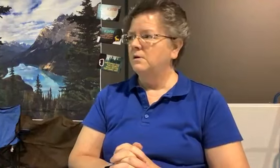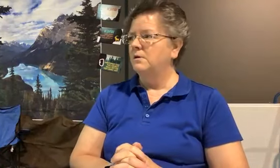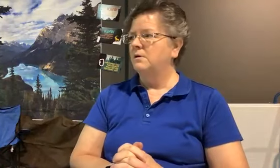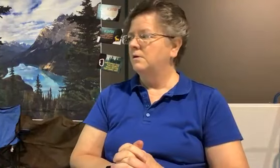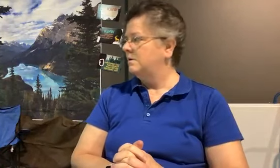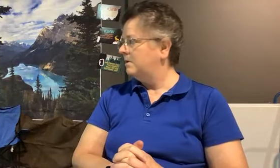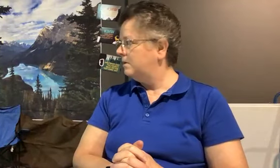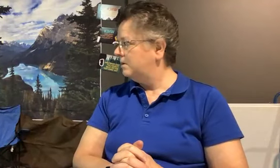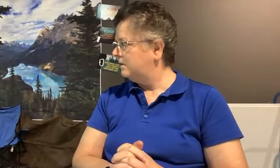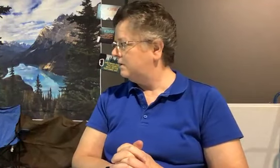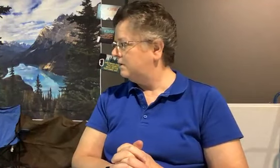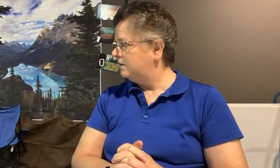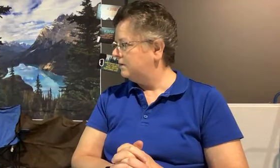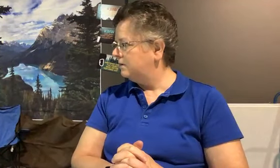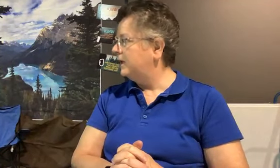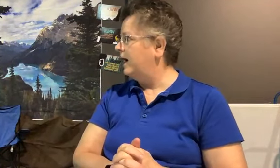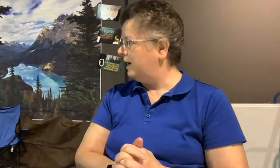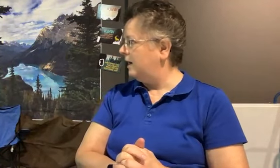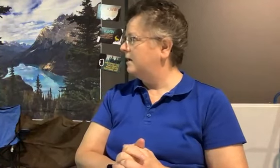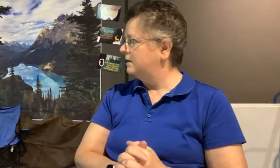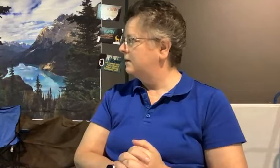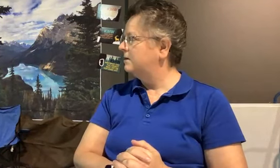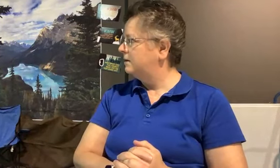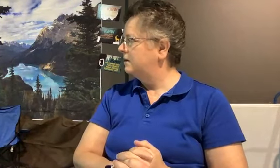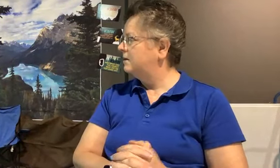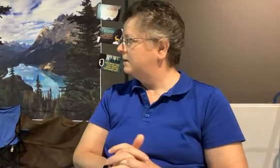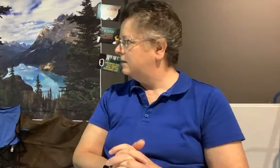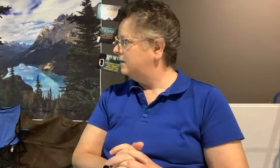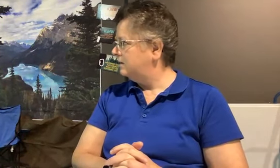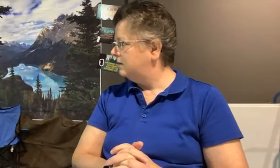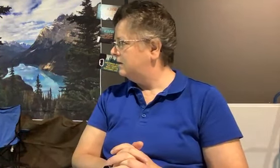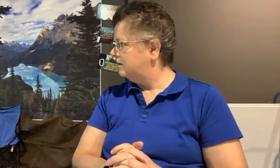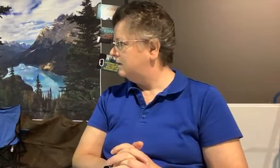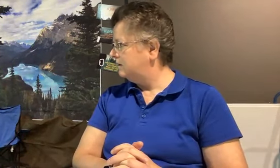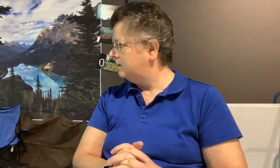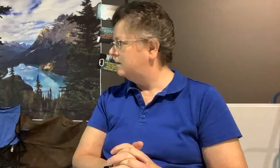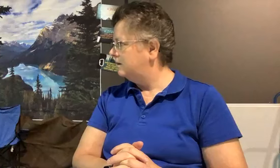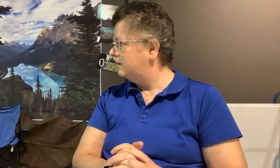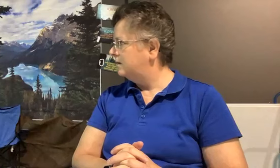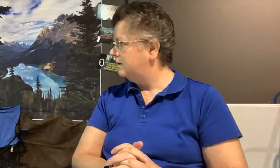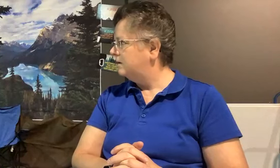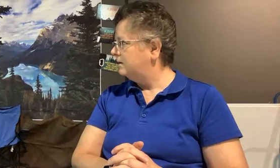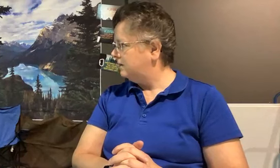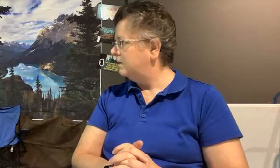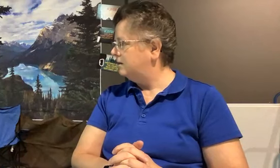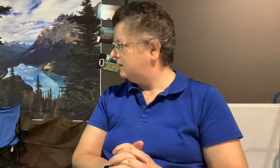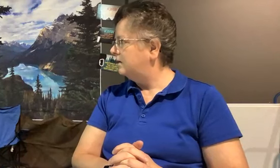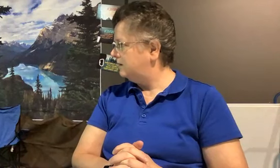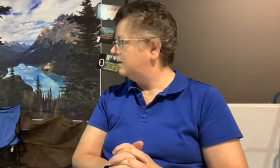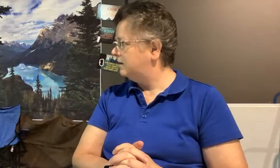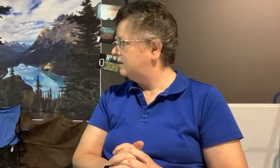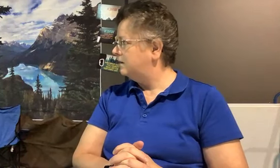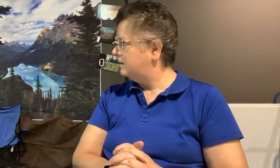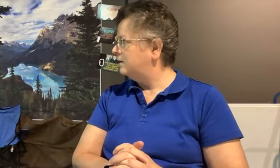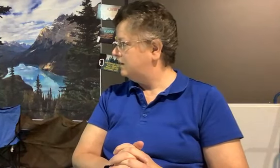I think it's God's mercy. Yeah. I mean, he delights in mercy, right? And he shows it right here. And then through all their sin, just return to me